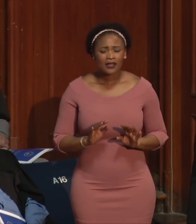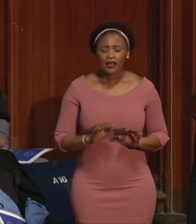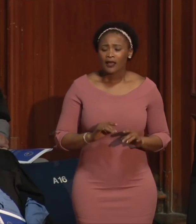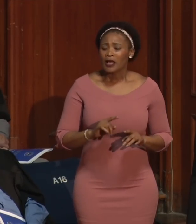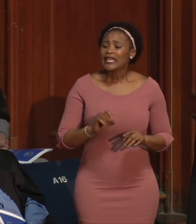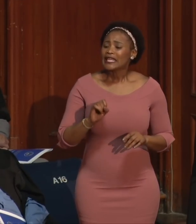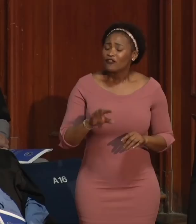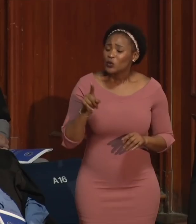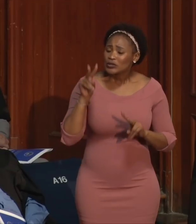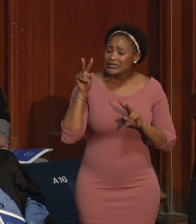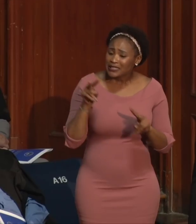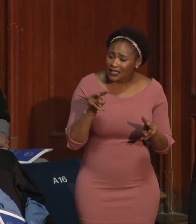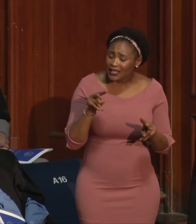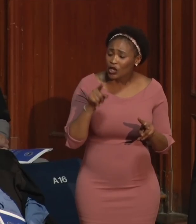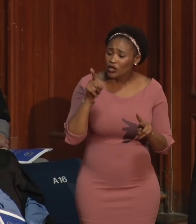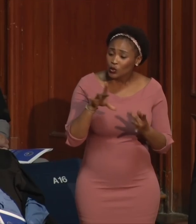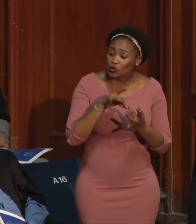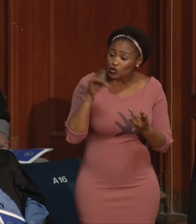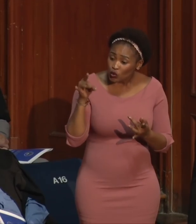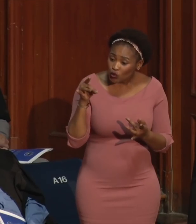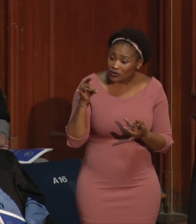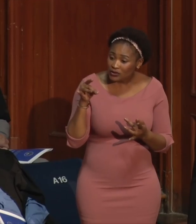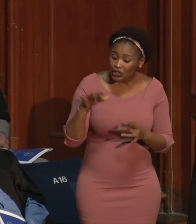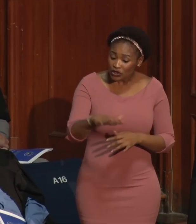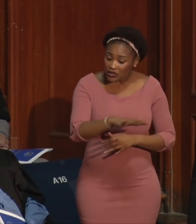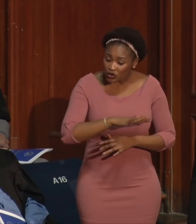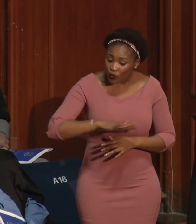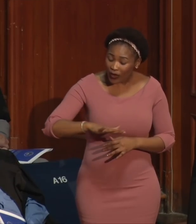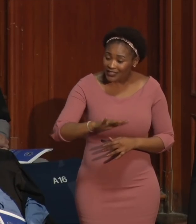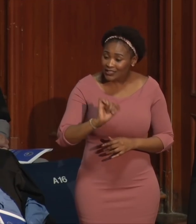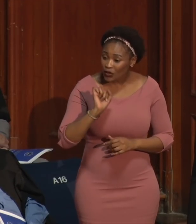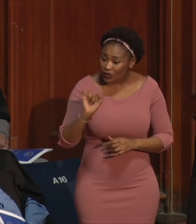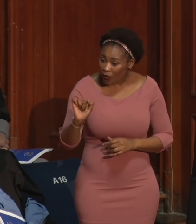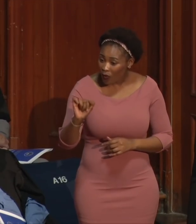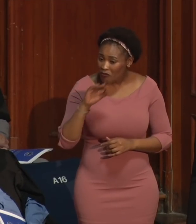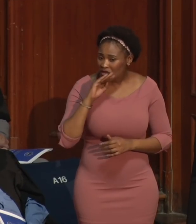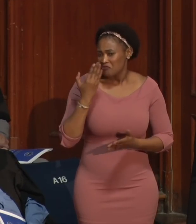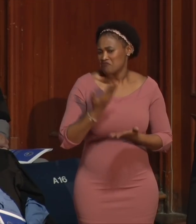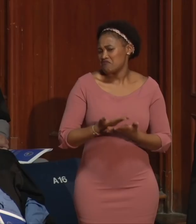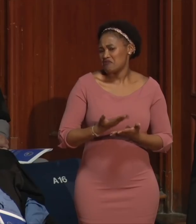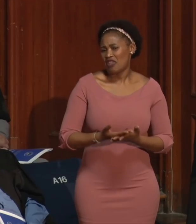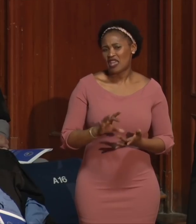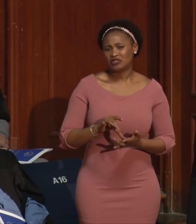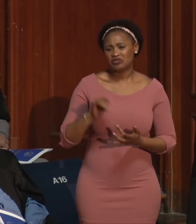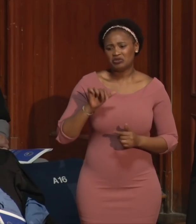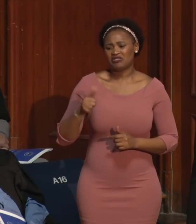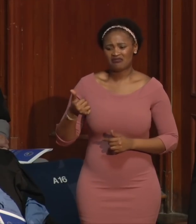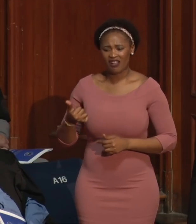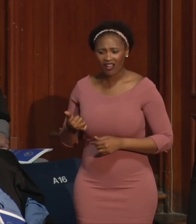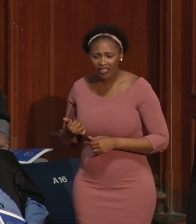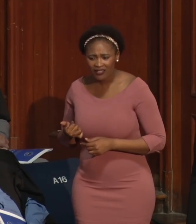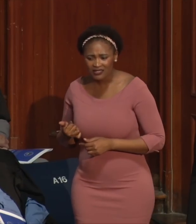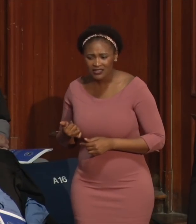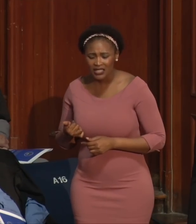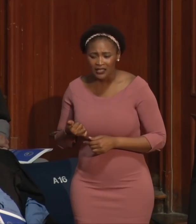sooner you see that you have chosen your current situation, then you can choose otherwise and dream even bigger. The